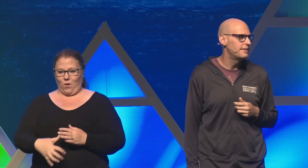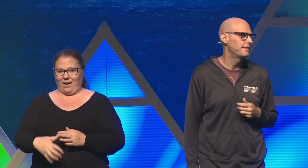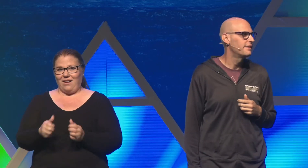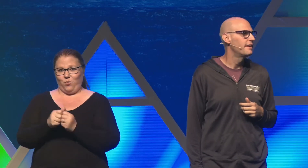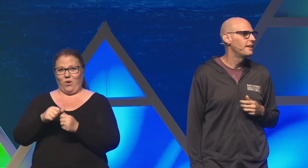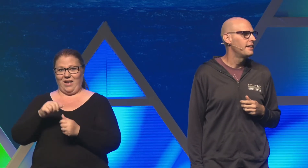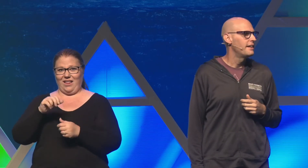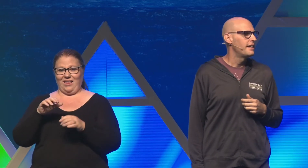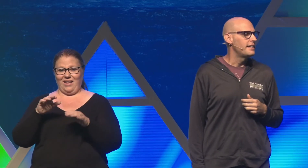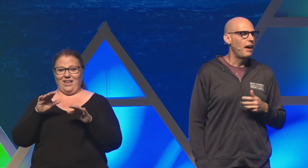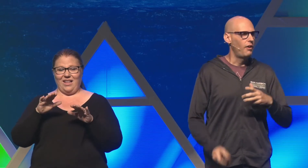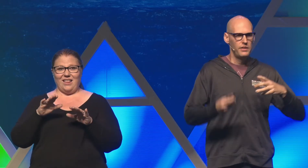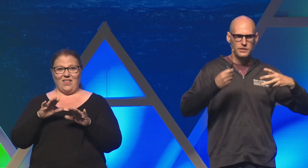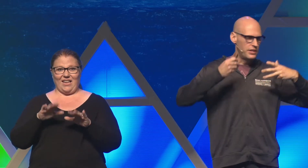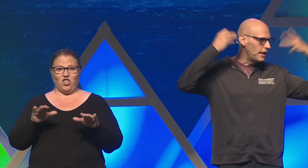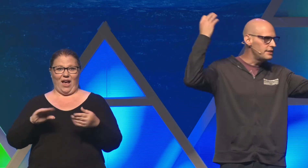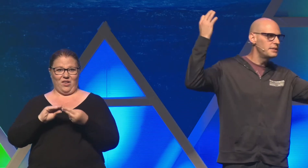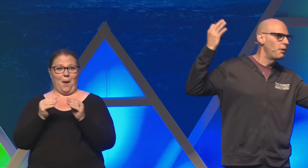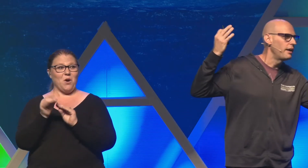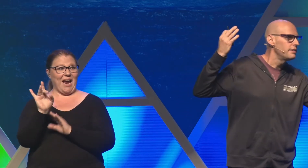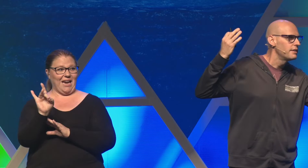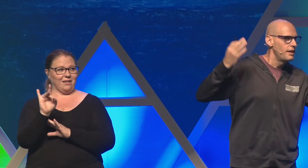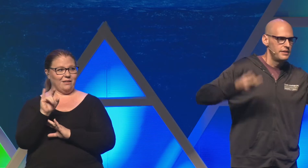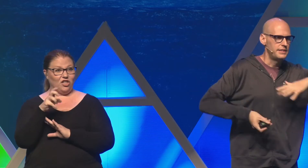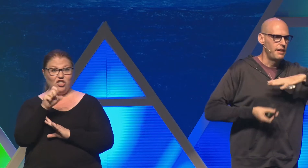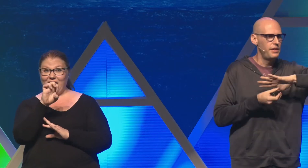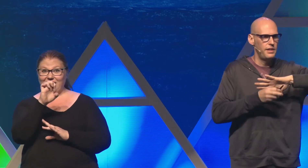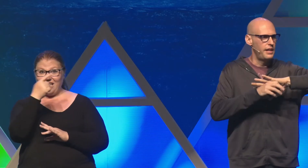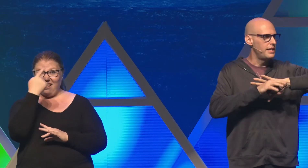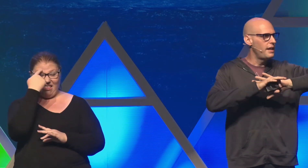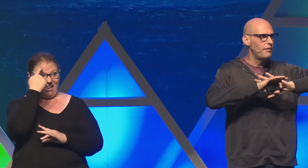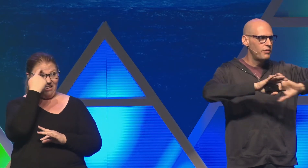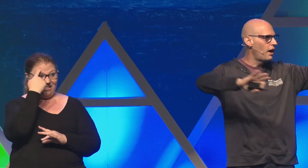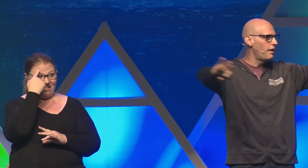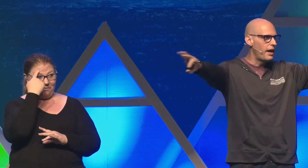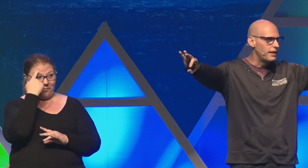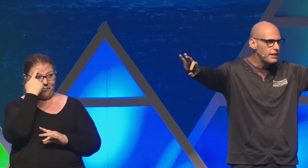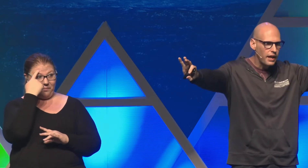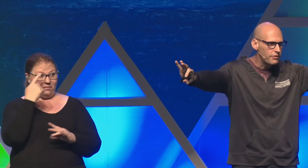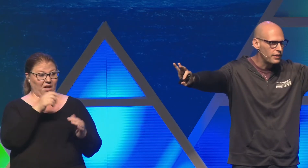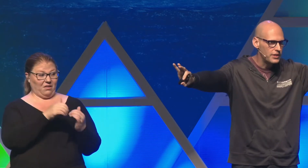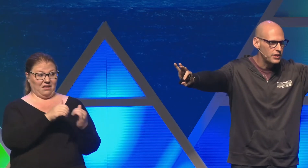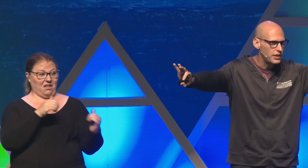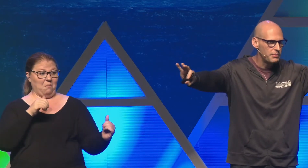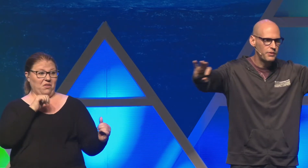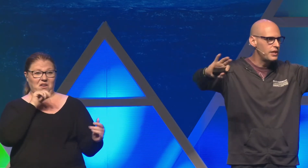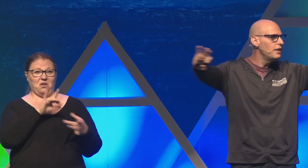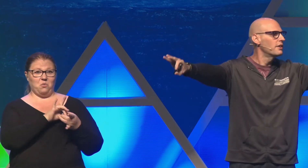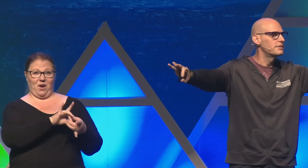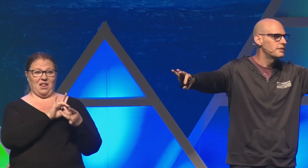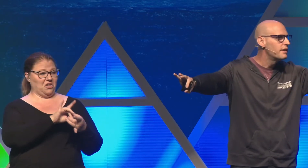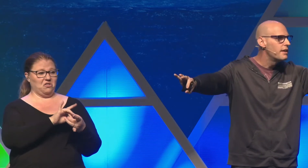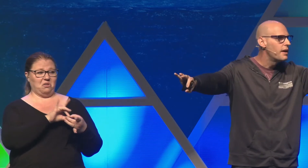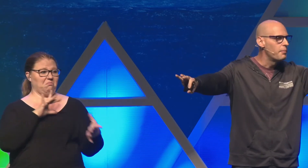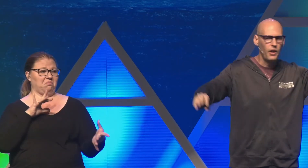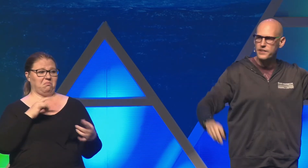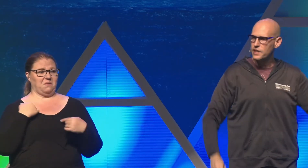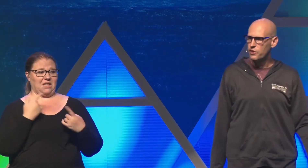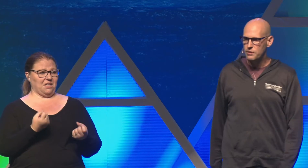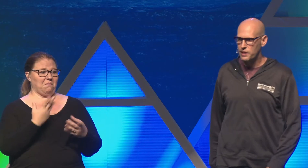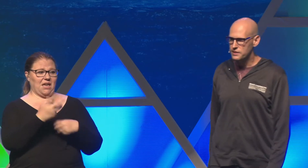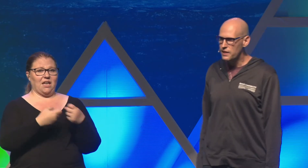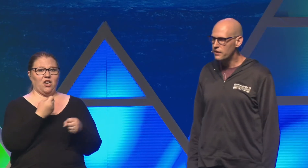8. Now, to Jesse's mind, Nitzevet and he have not had any kind of relationships for years. But